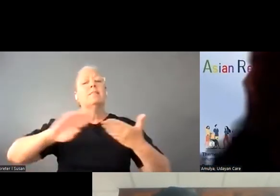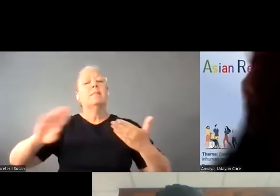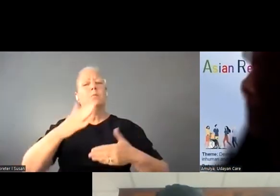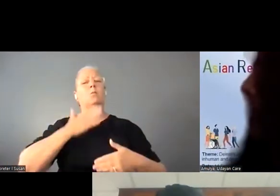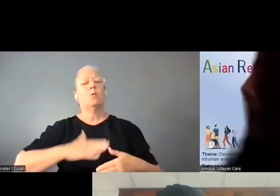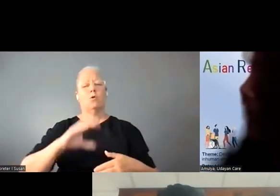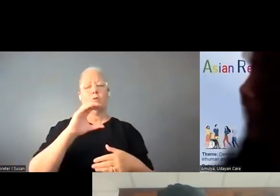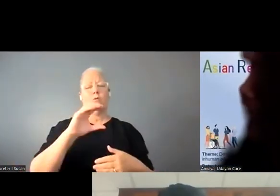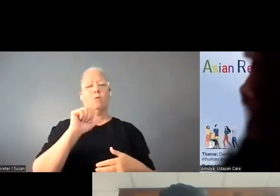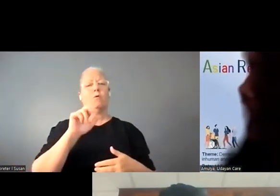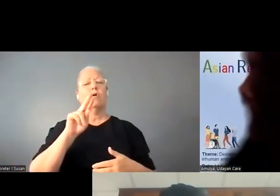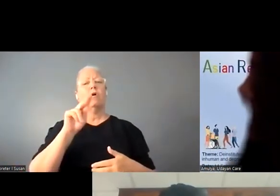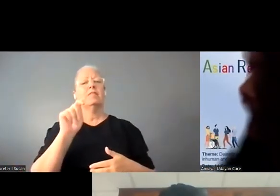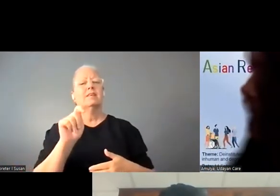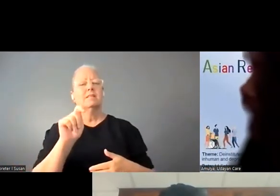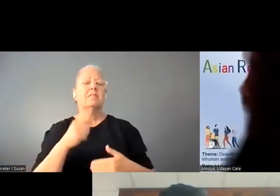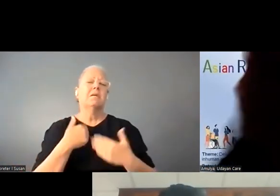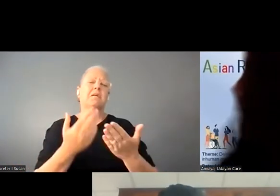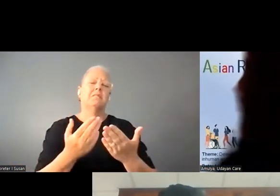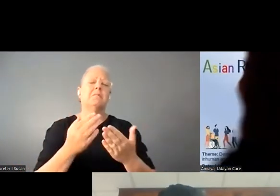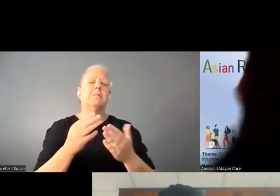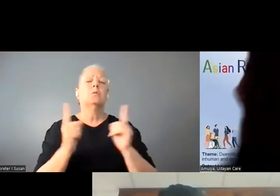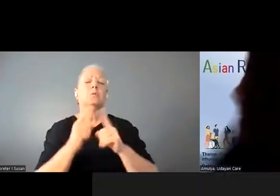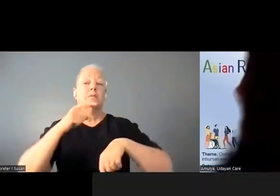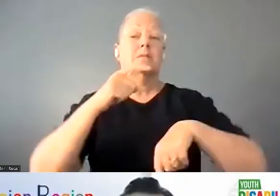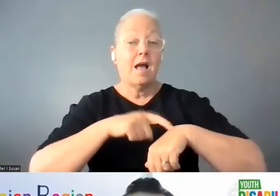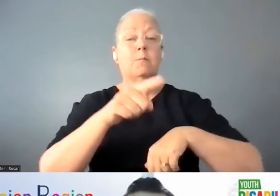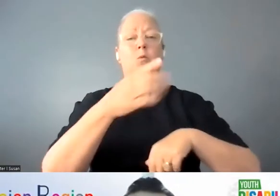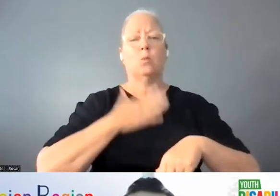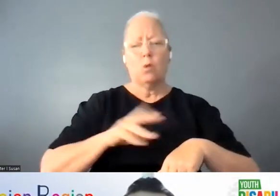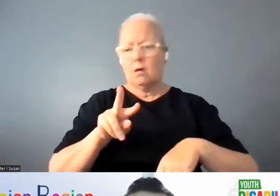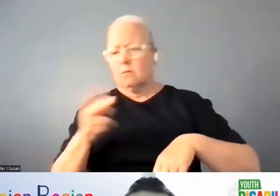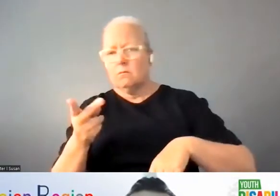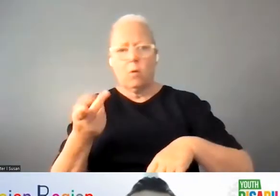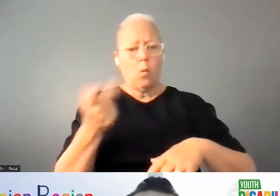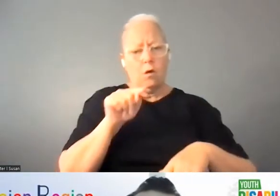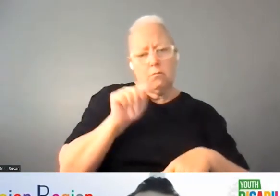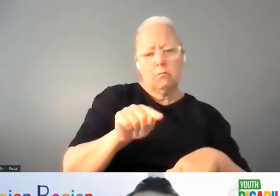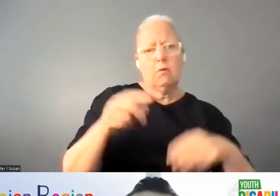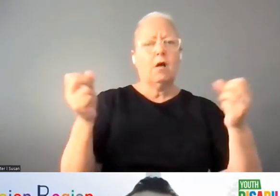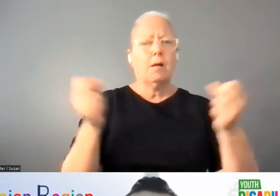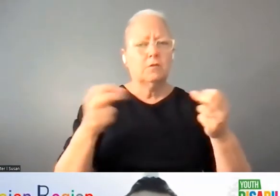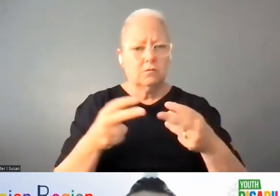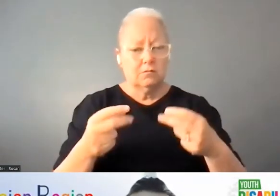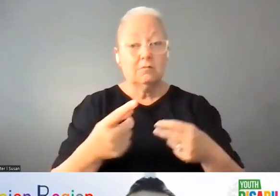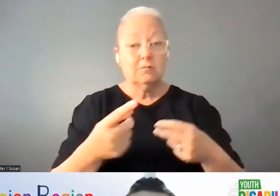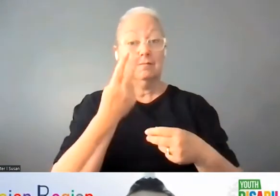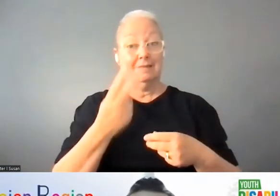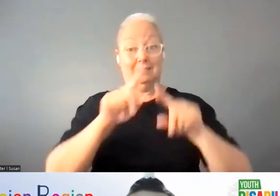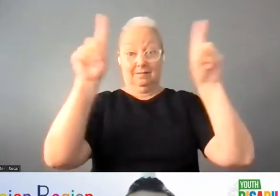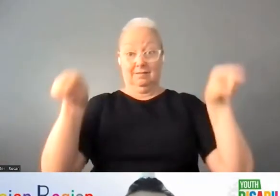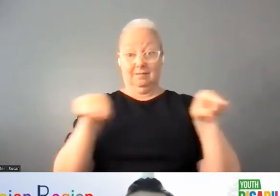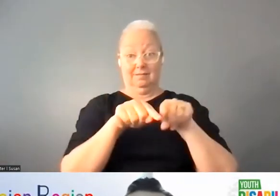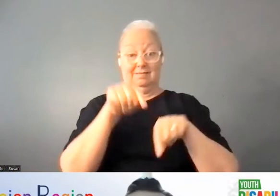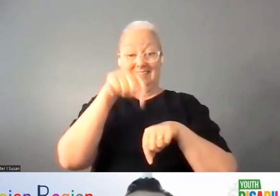to enable the language of your own choice in the language options again at the bottom of your screen. There will